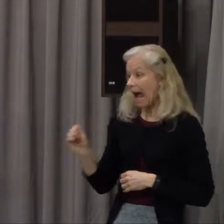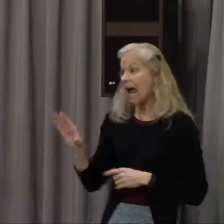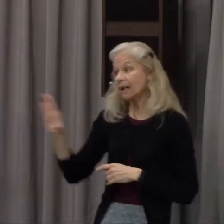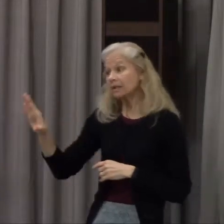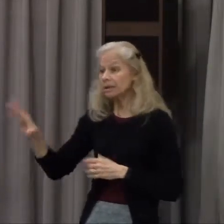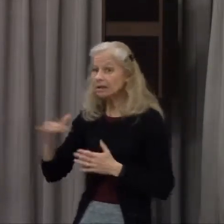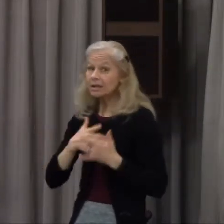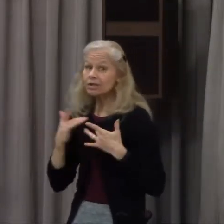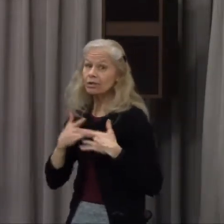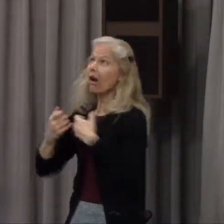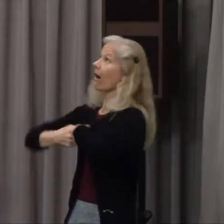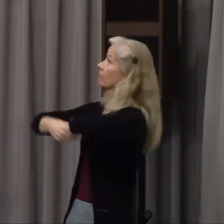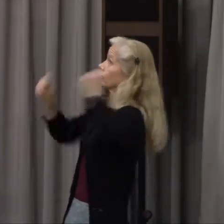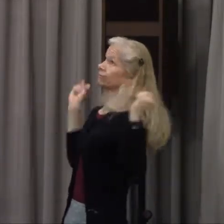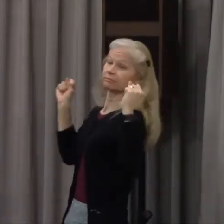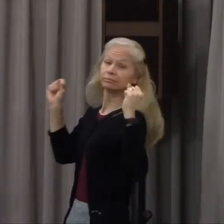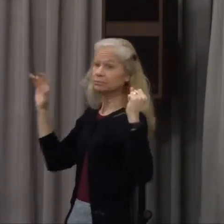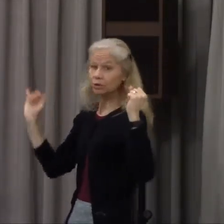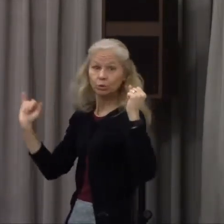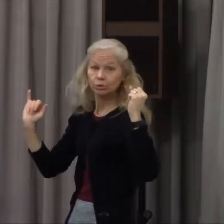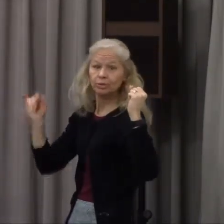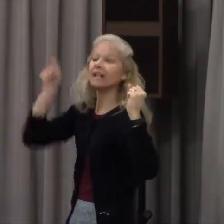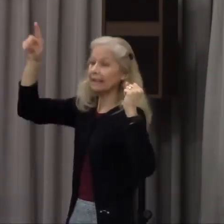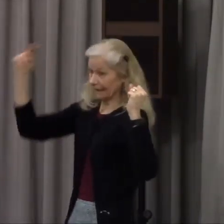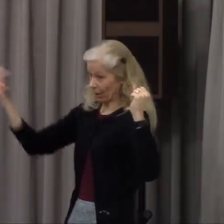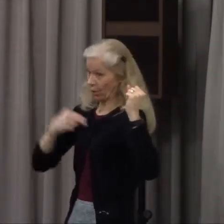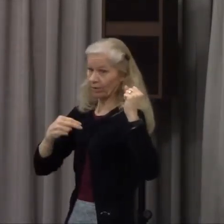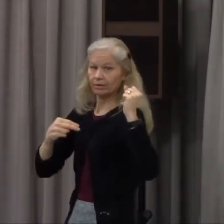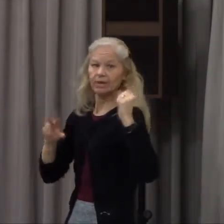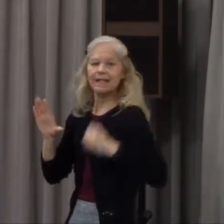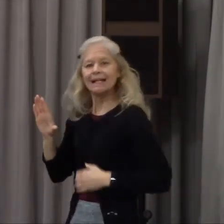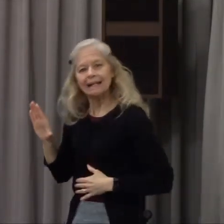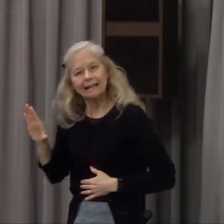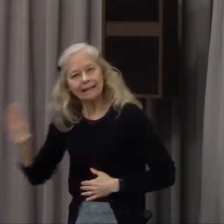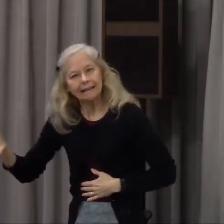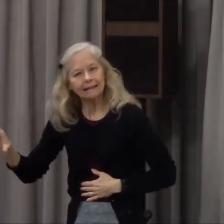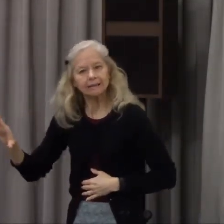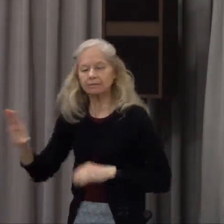every thought, every intent, always pure. Nothing for him ever to be ashamed of.